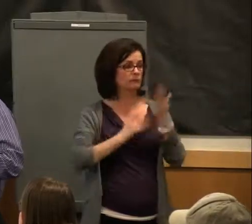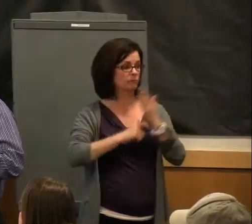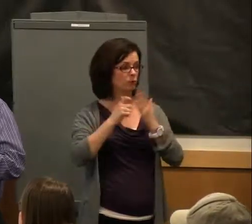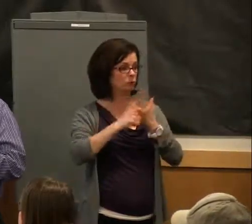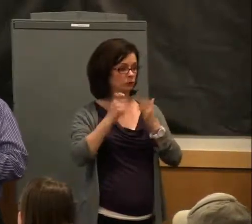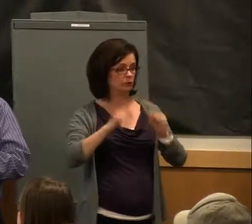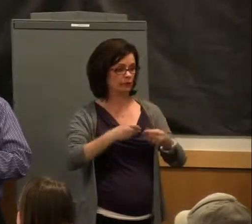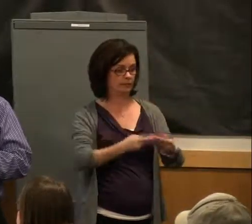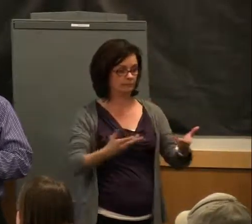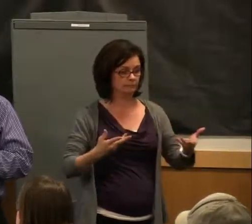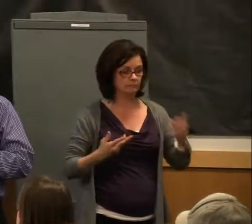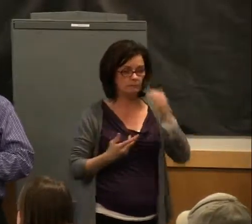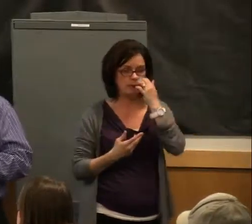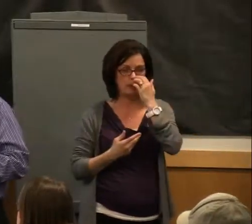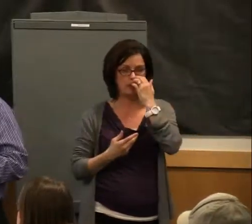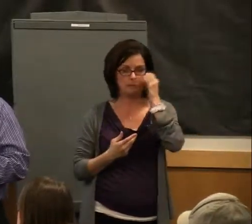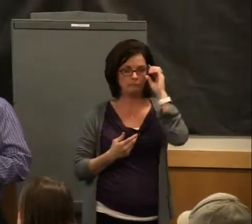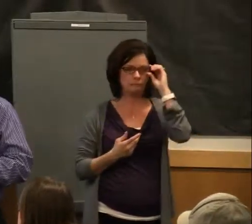brochures to hand out.